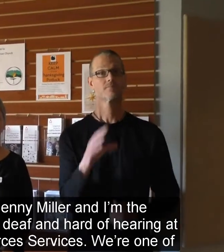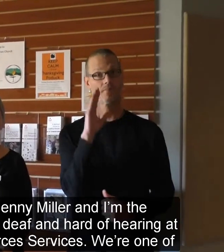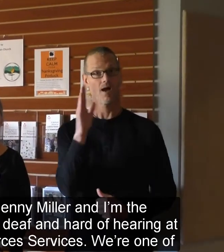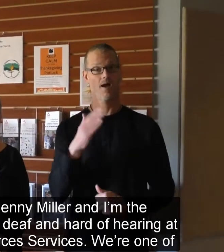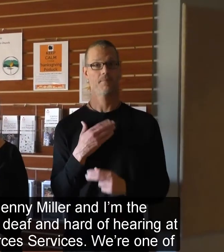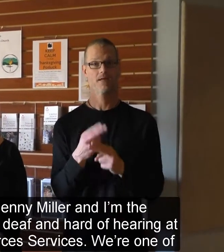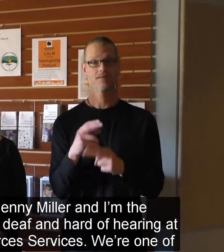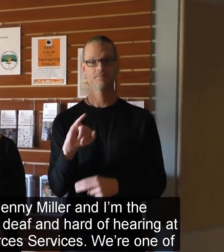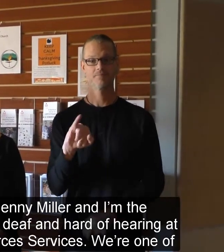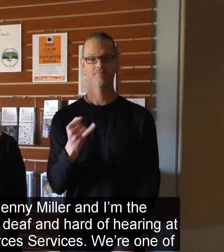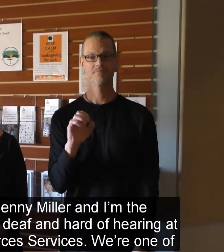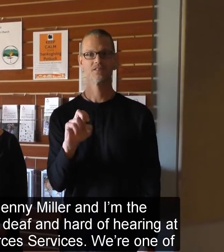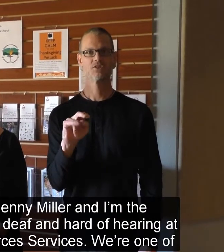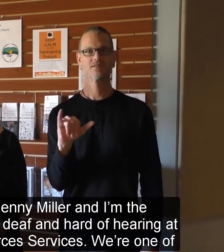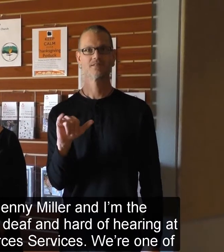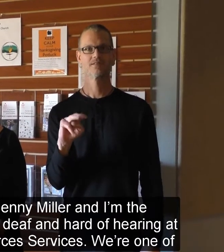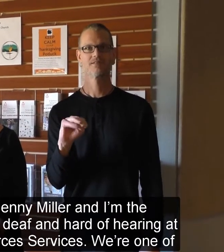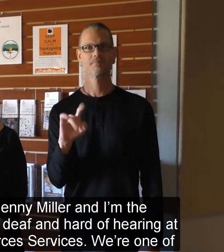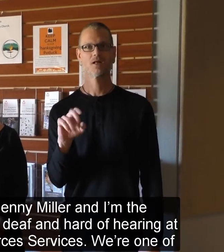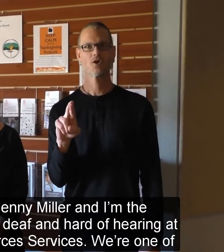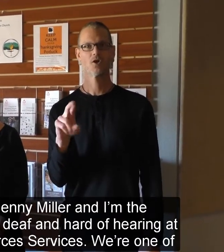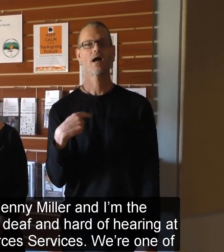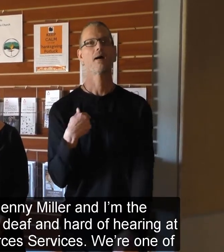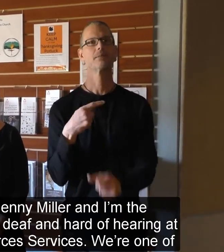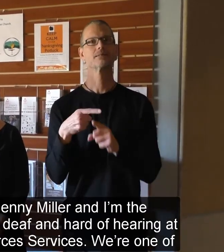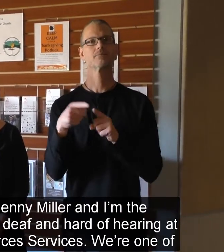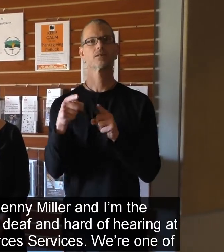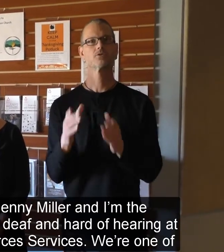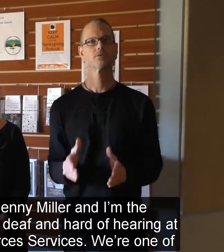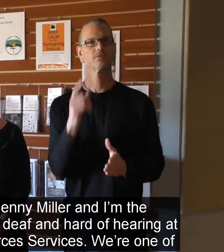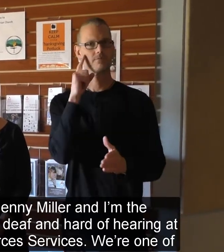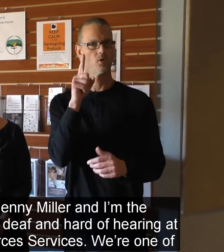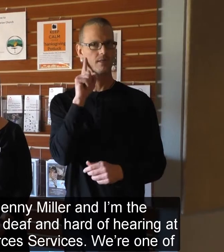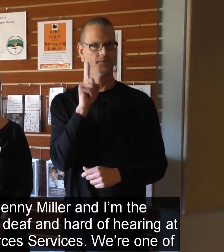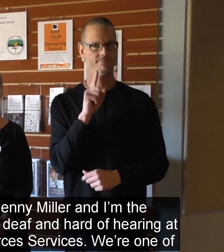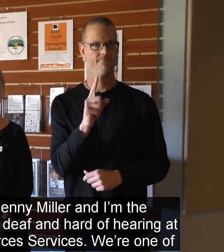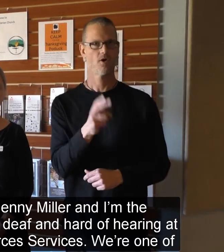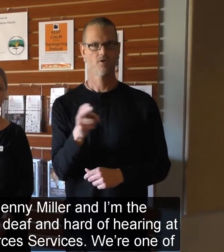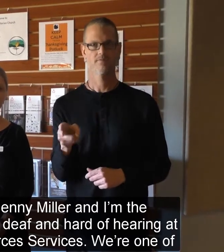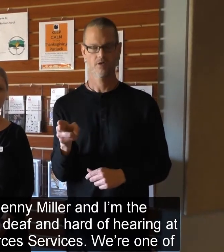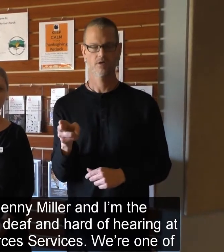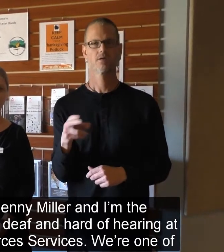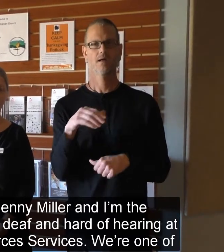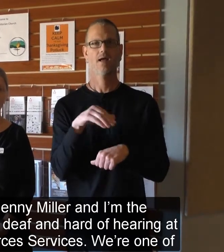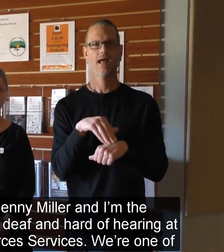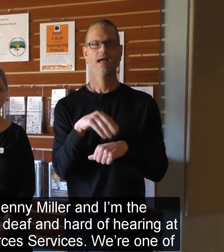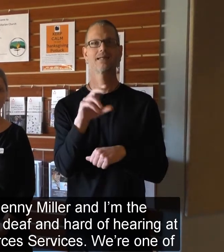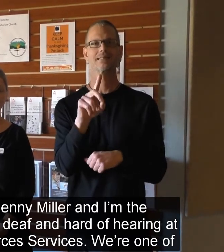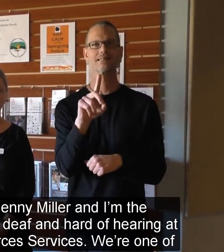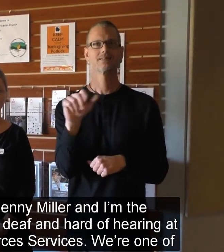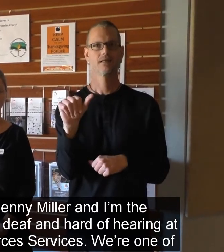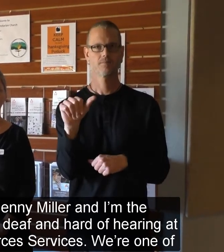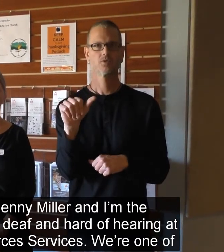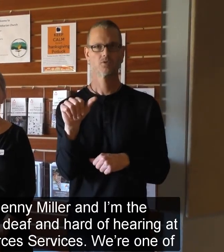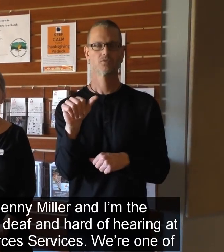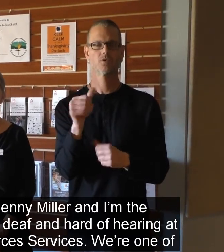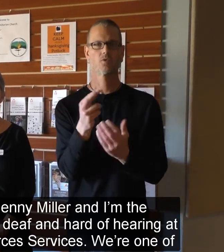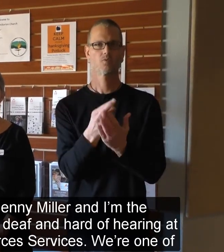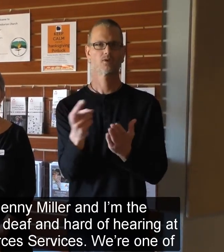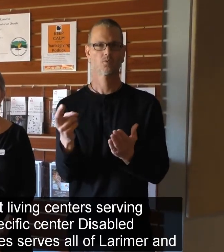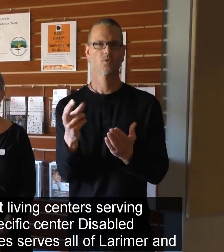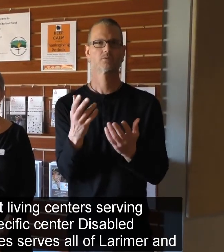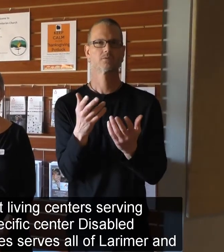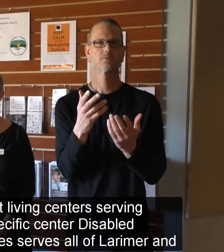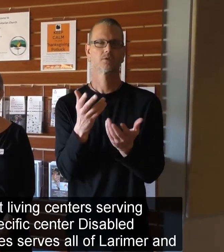Hi, my name is Jenny Miller, and I'm the specialist for the Deaf and Hard of Hearing at Disabled Resource Services. We're